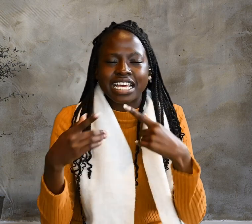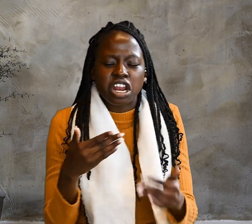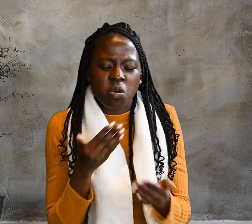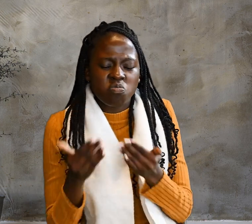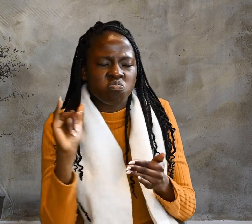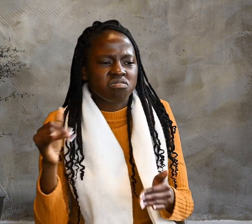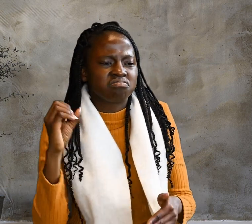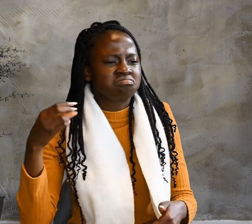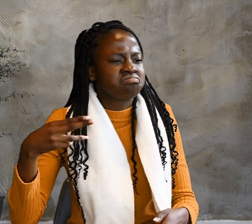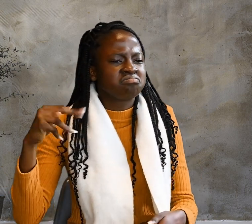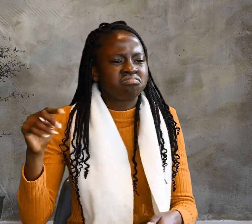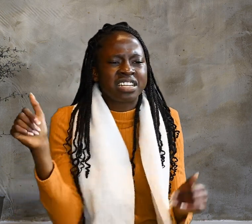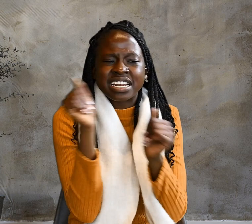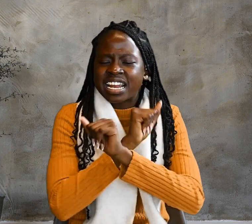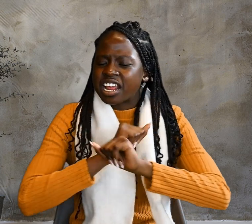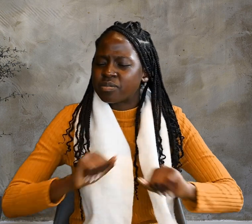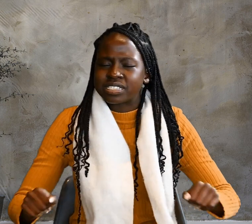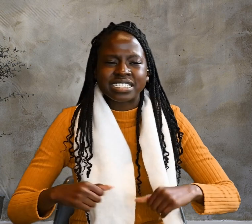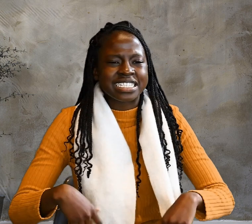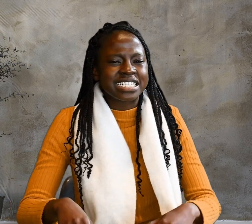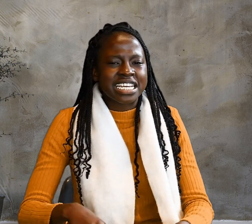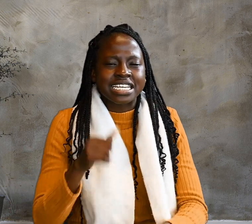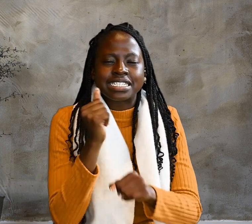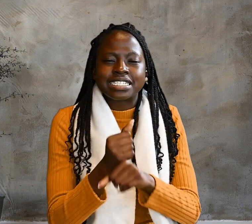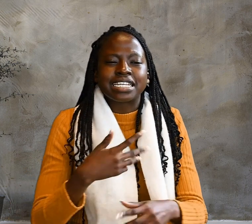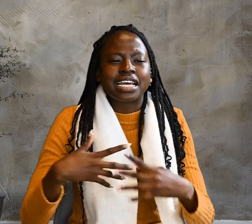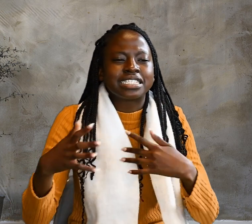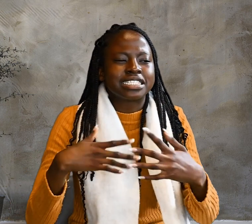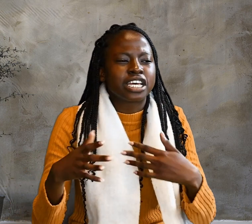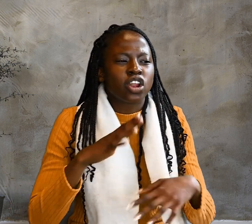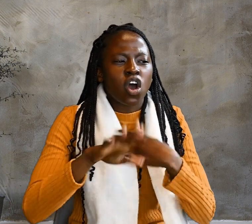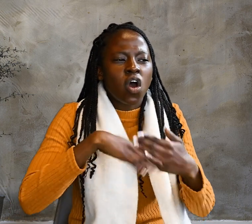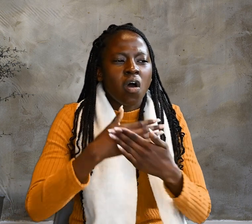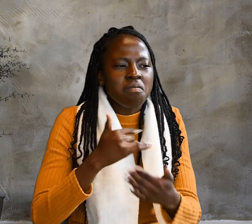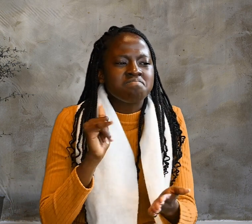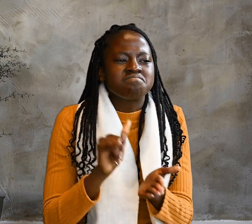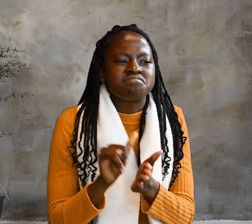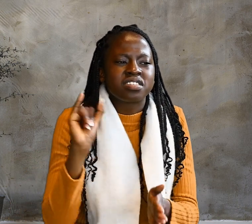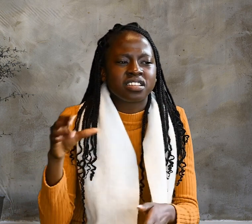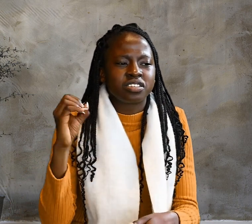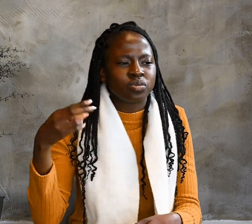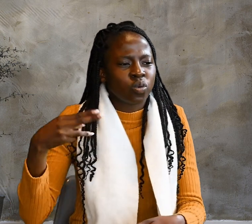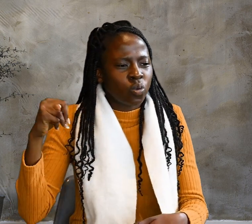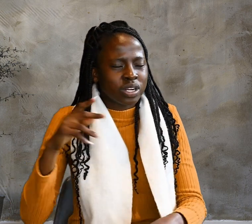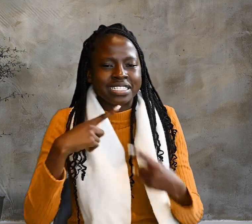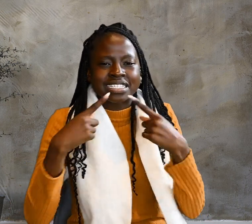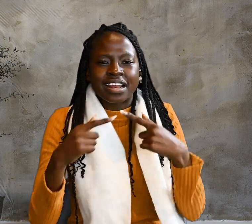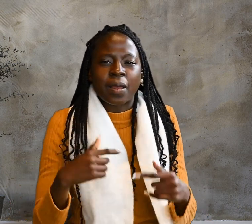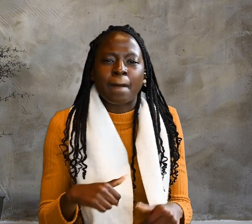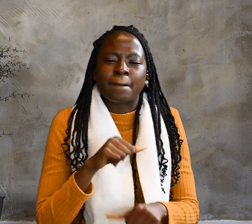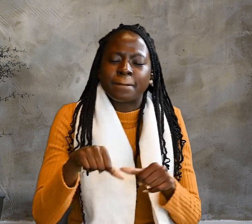"Though John never performed a sign, all that John said about this man was true."